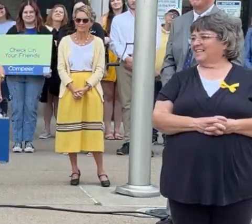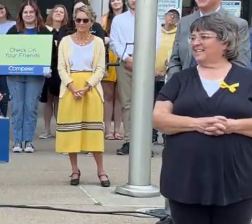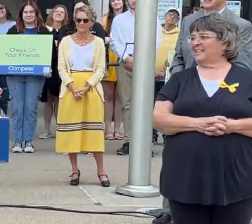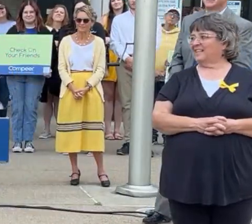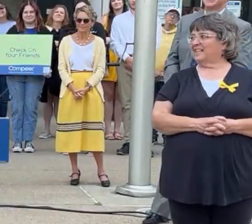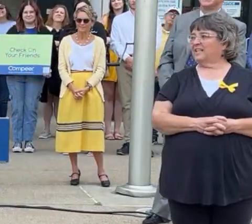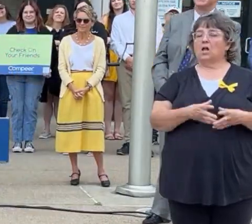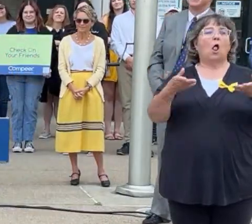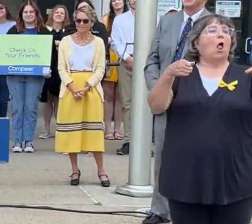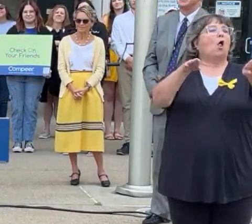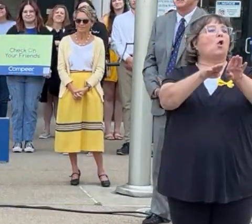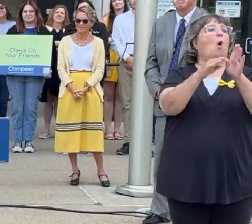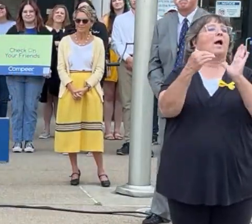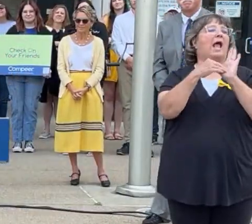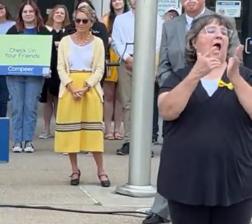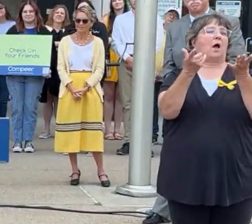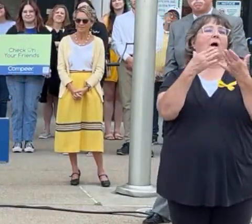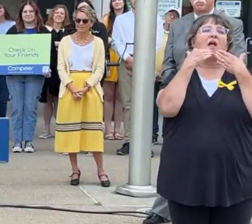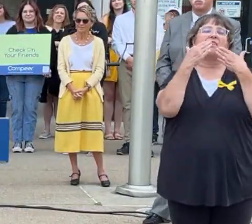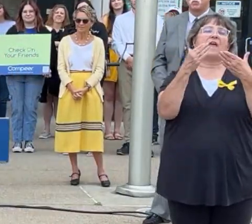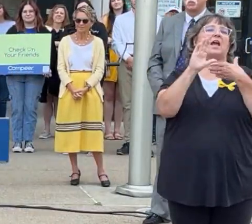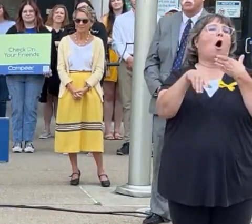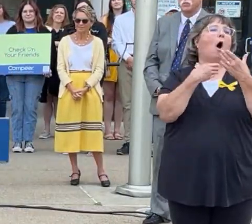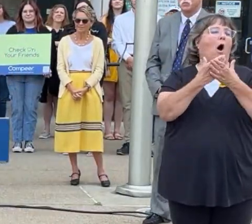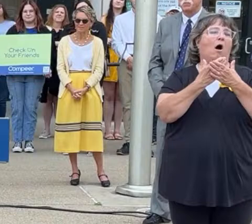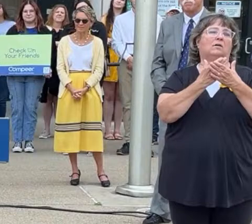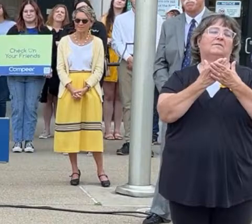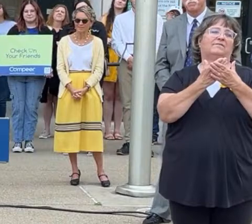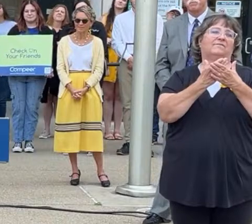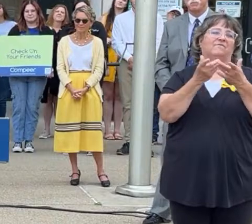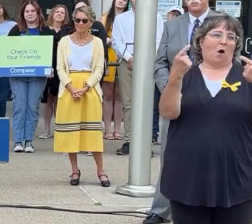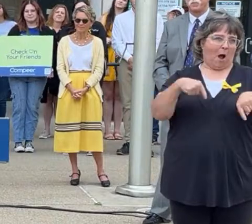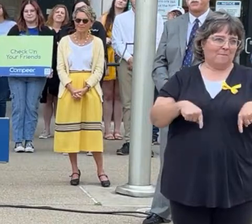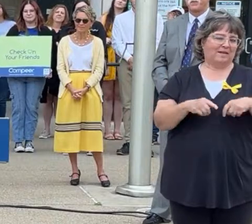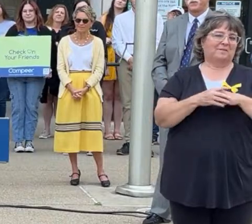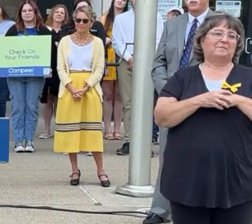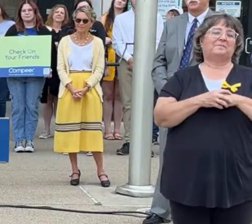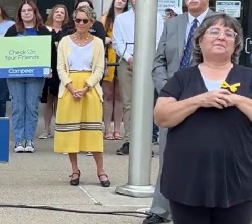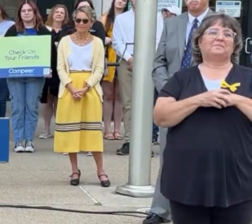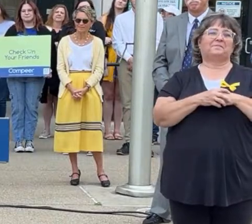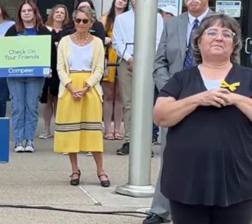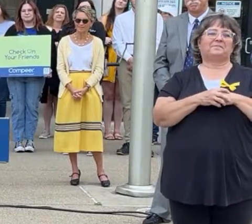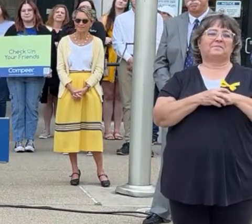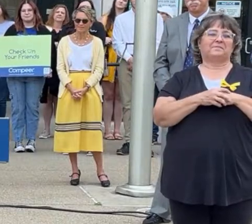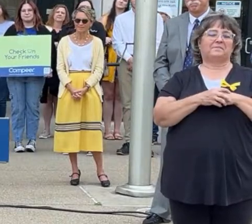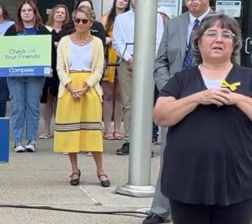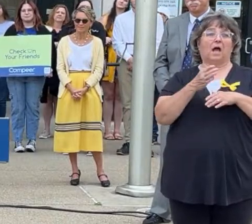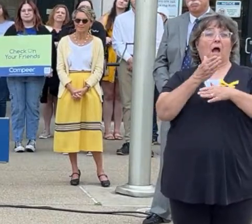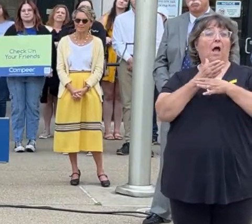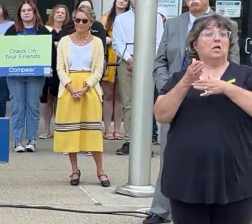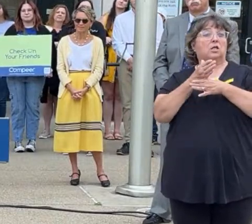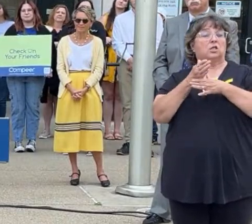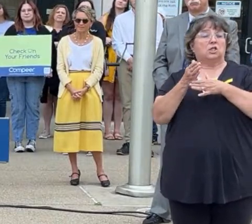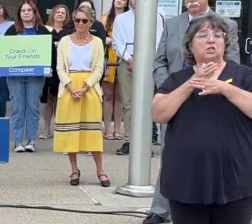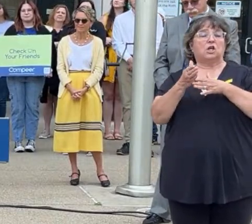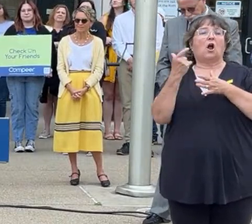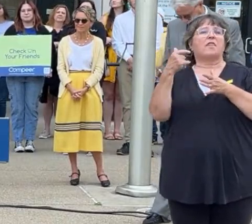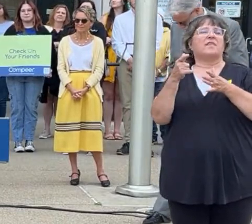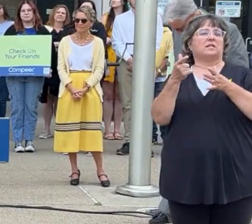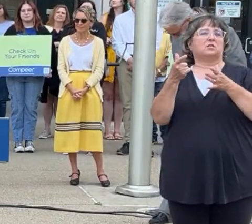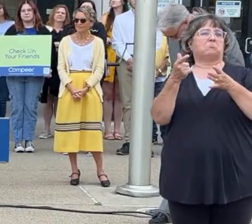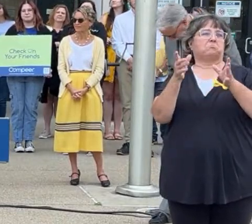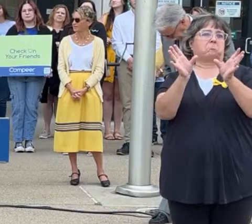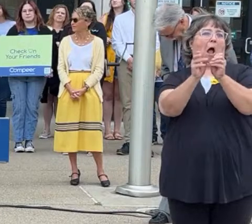So just to close us out again, I just want to thank everybody for being here. As shared throughout this press